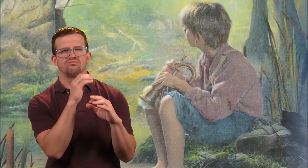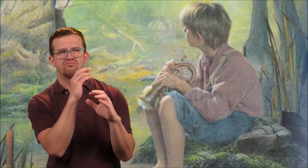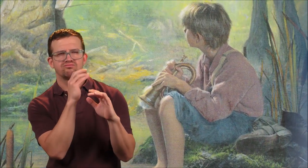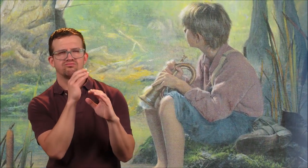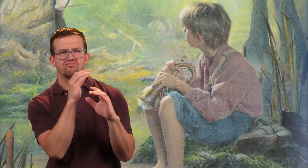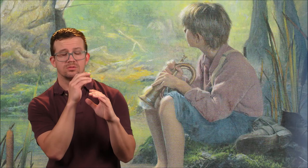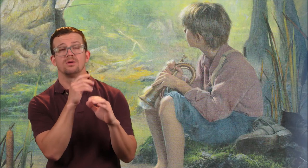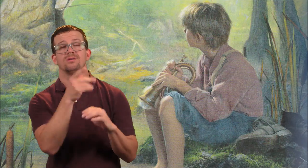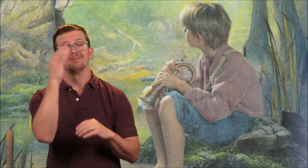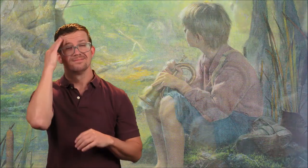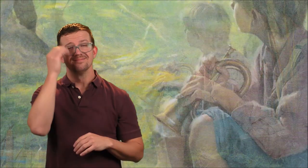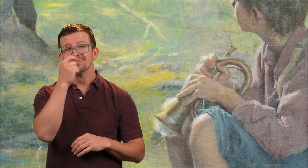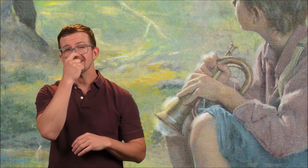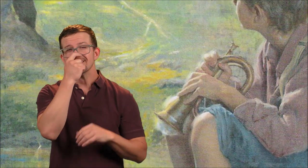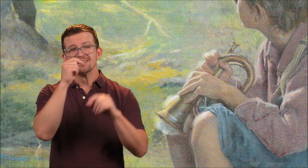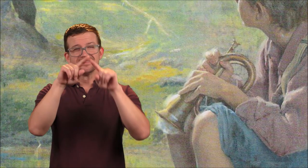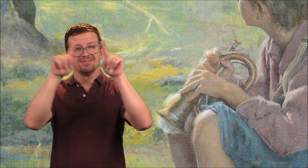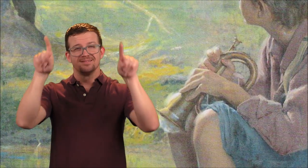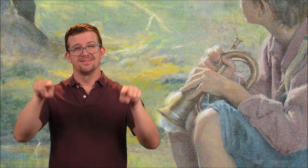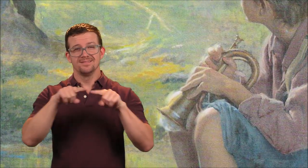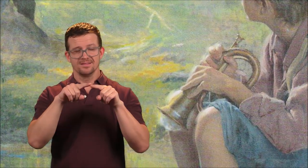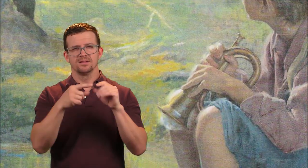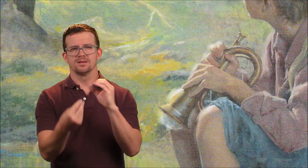sat by a stream to practice battle calls.